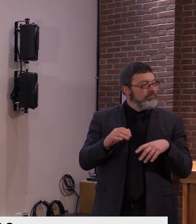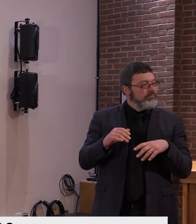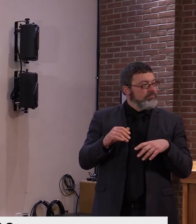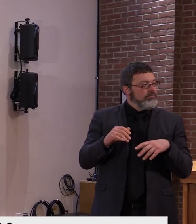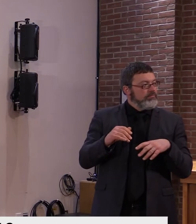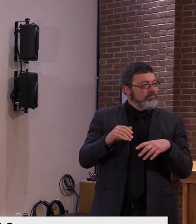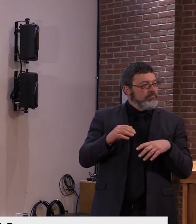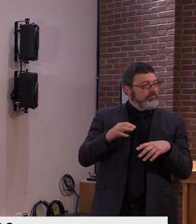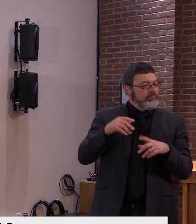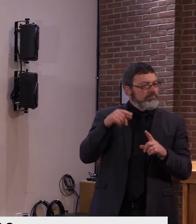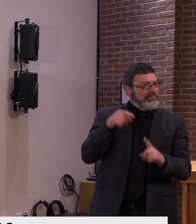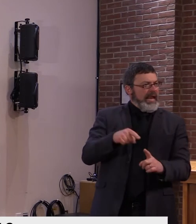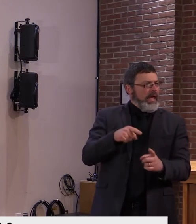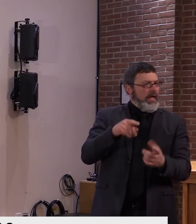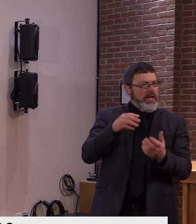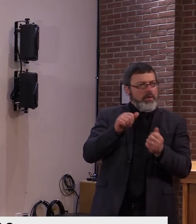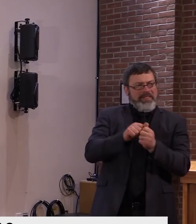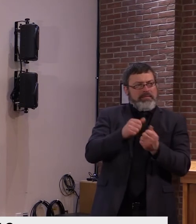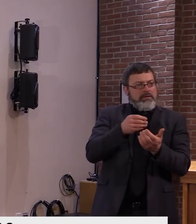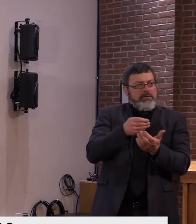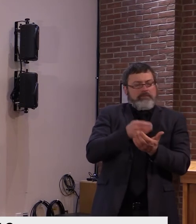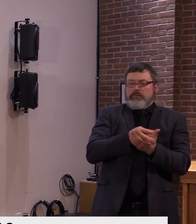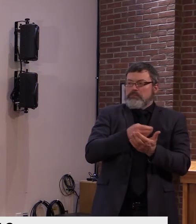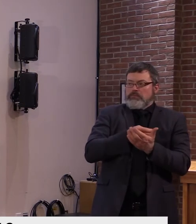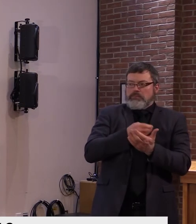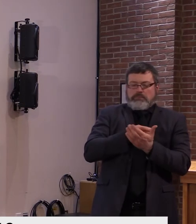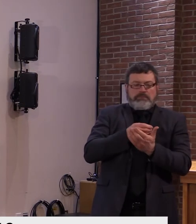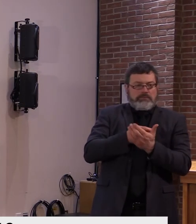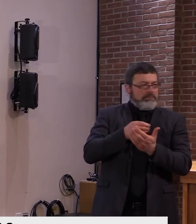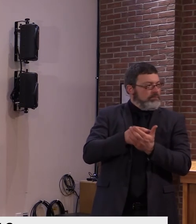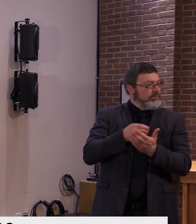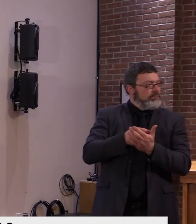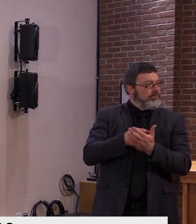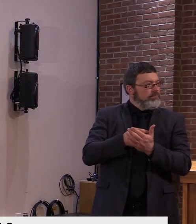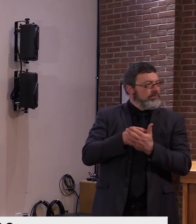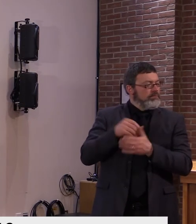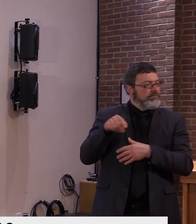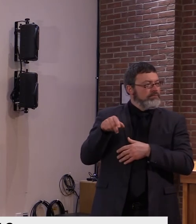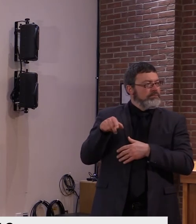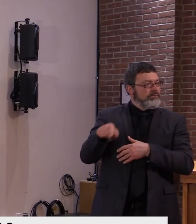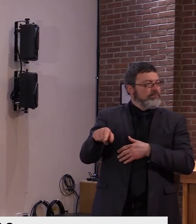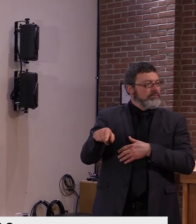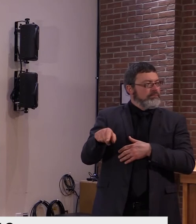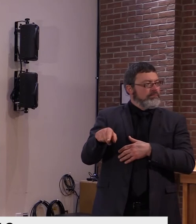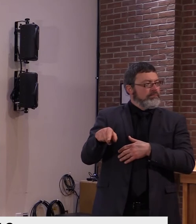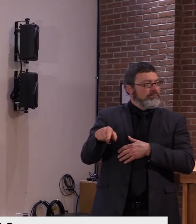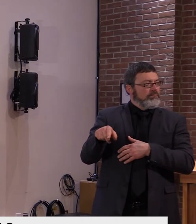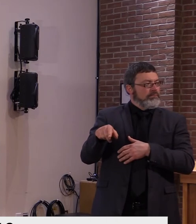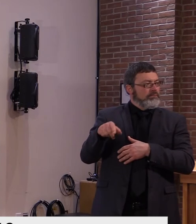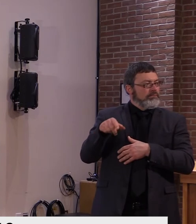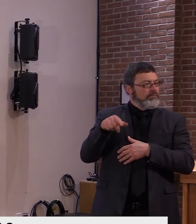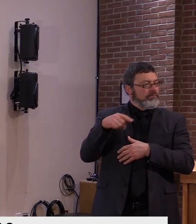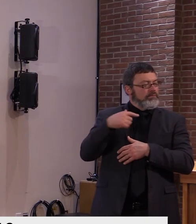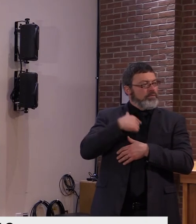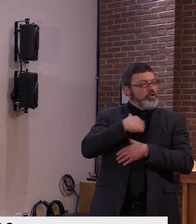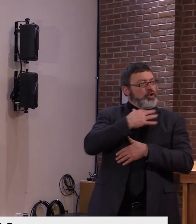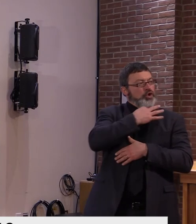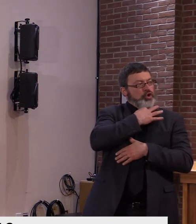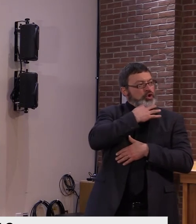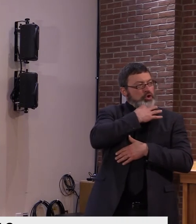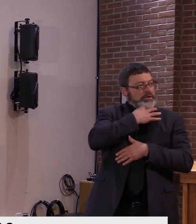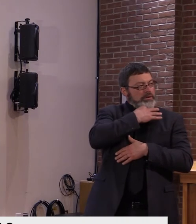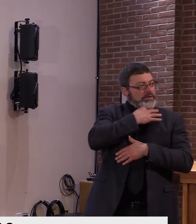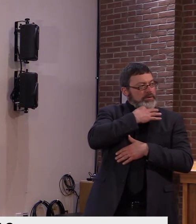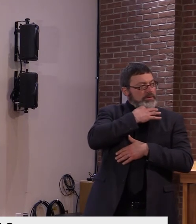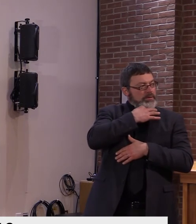in January, are there any requests that you plan to make to the legislature in its early